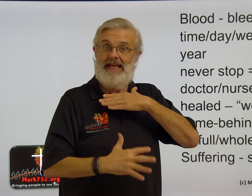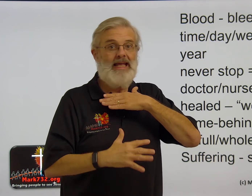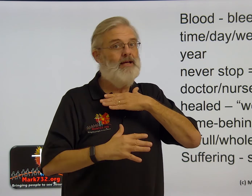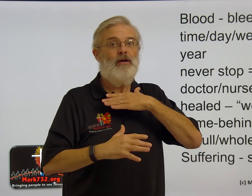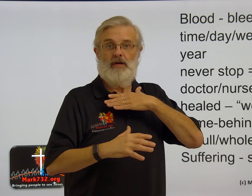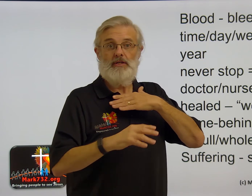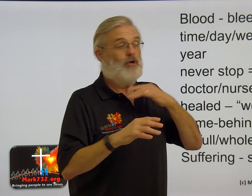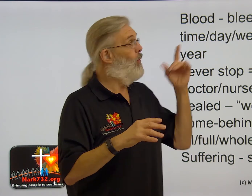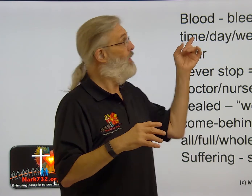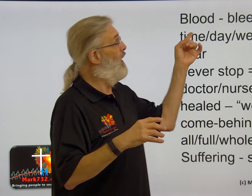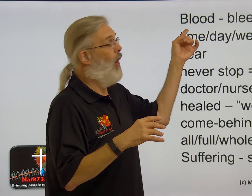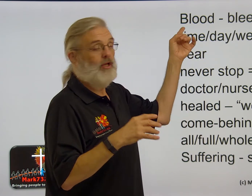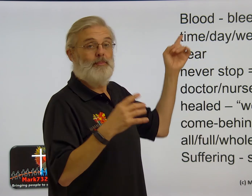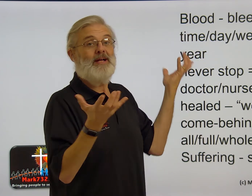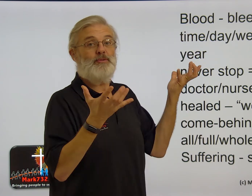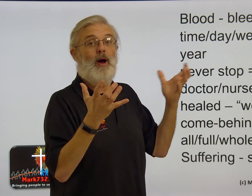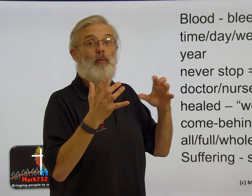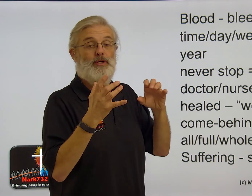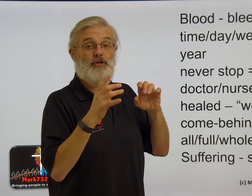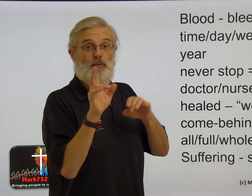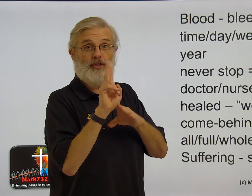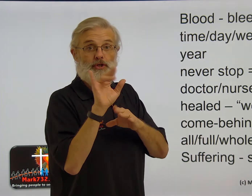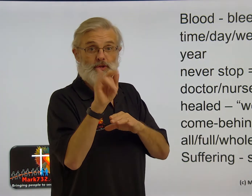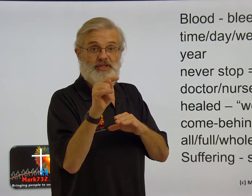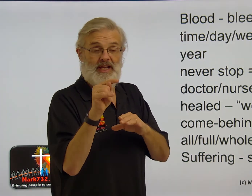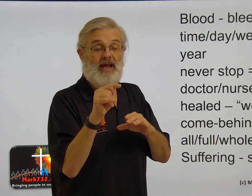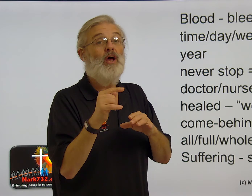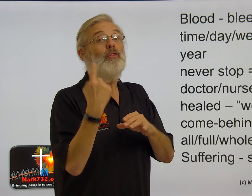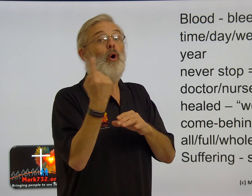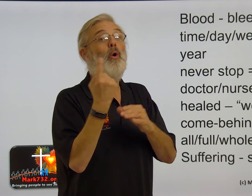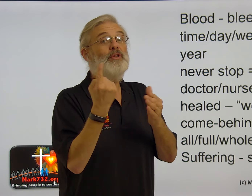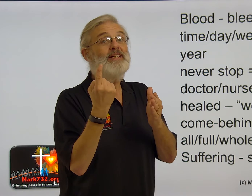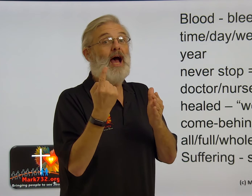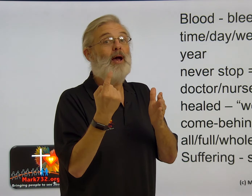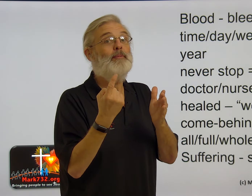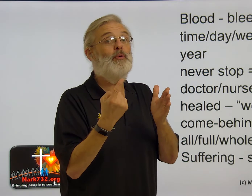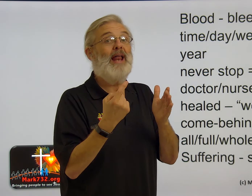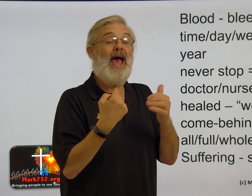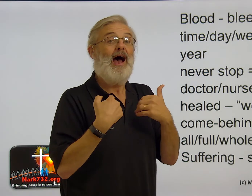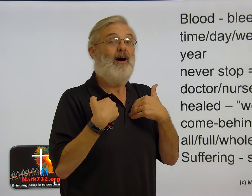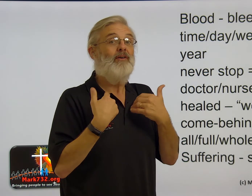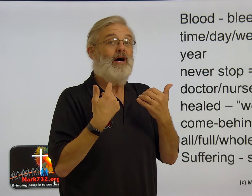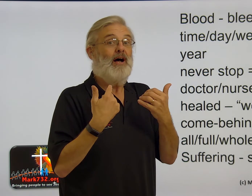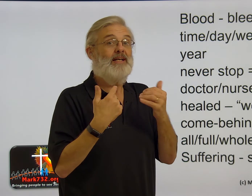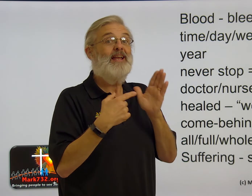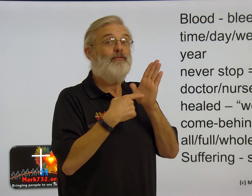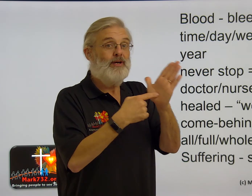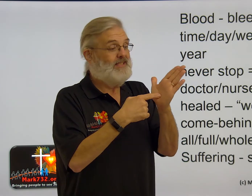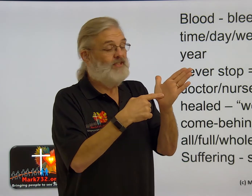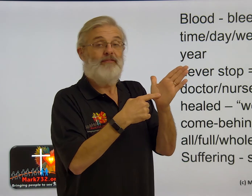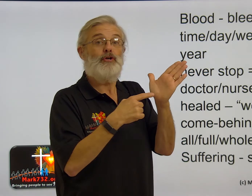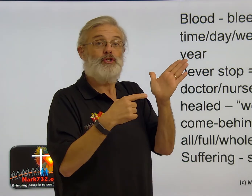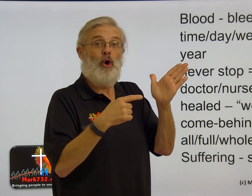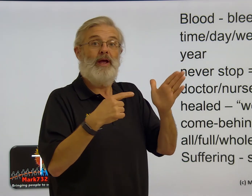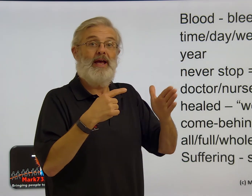bleeding. So it all depends upon what you're using it. The only time you would have a difference is if you're showing it. So